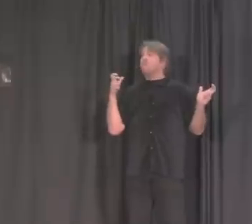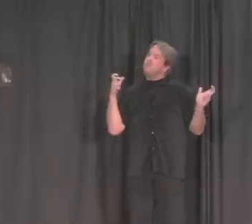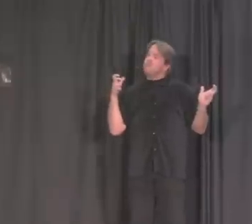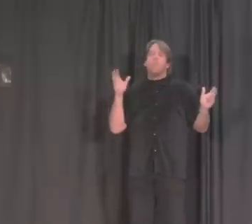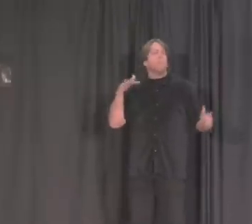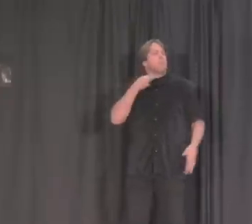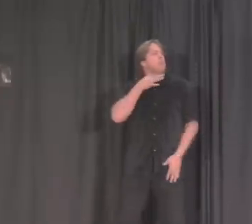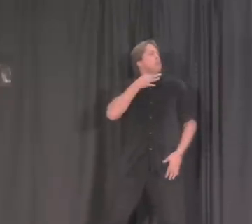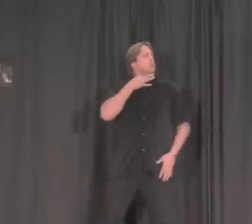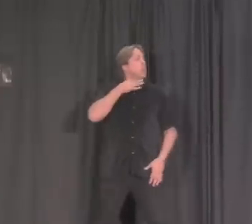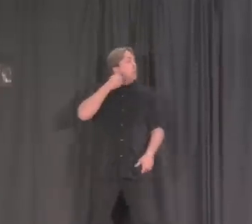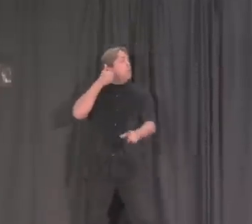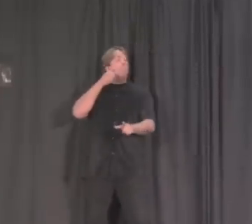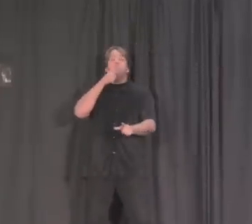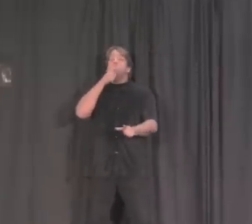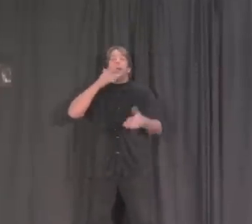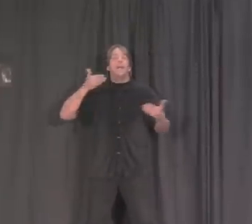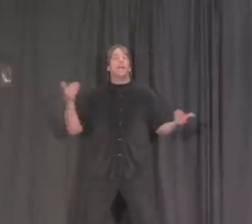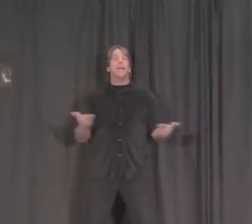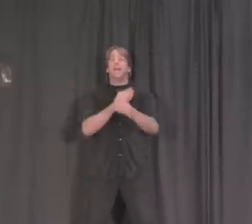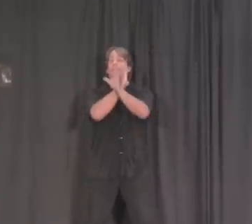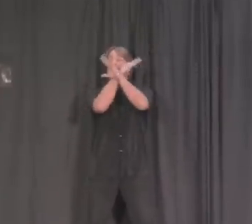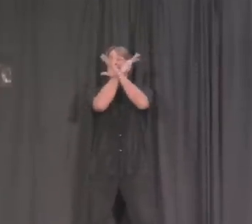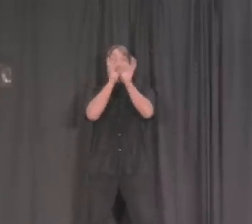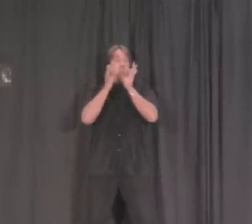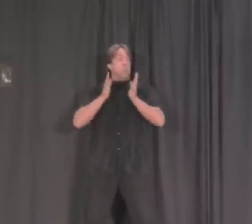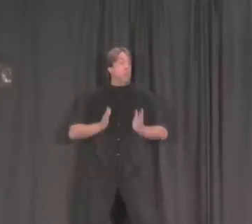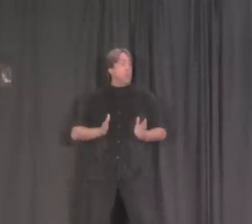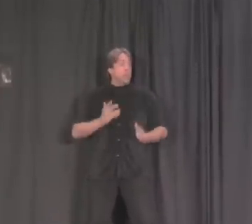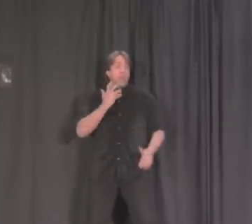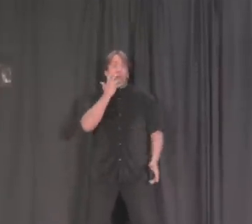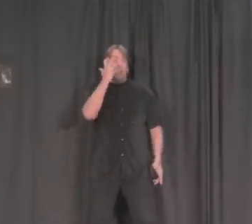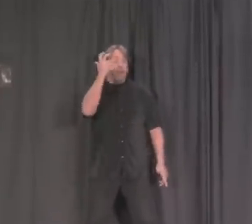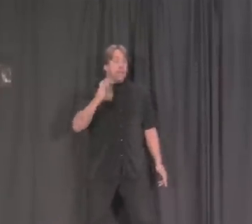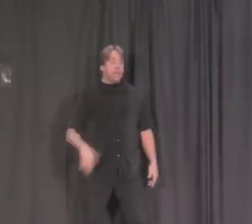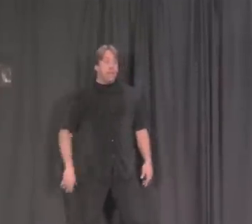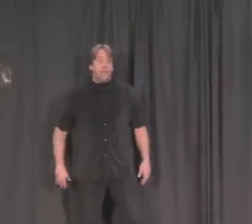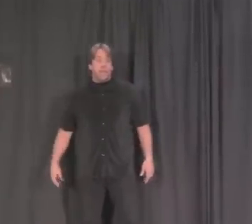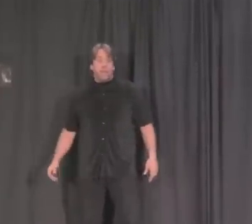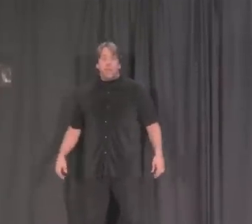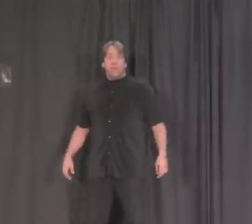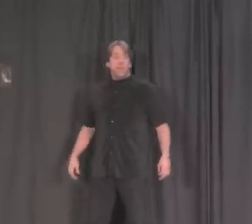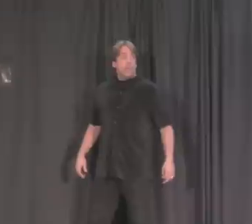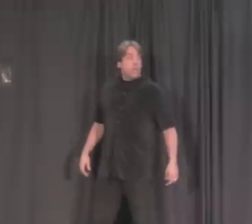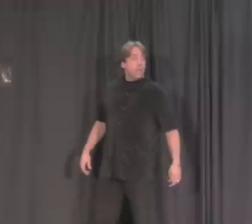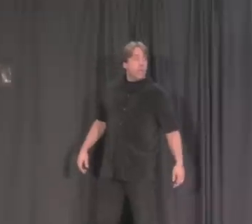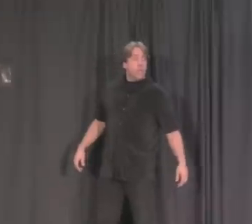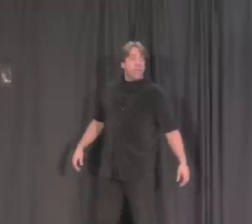Yeah, you guys got that. Obviously interpreters. Who here is a video relay service interpreter? Let me hear you scream.